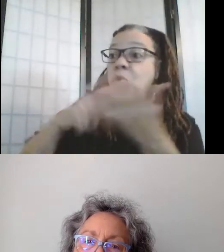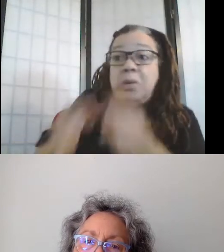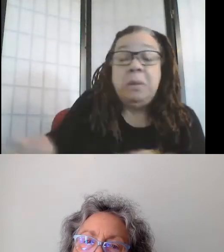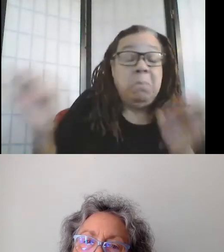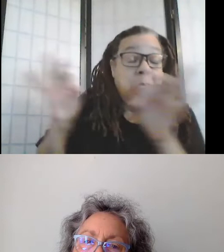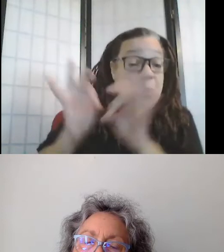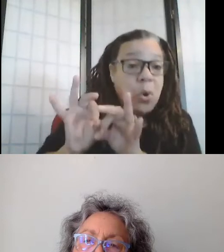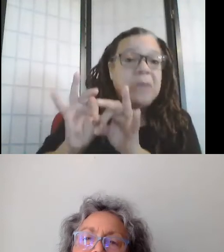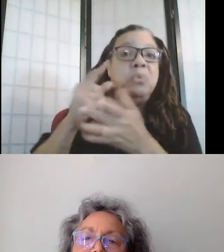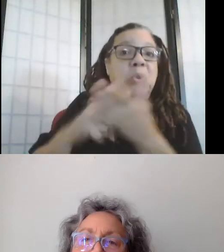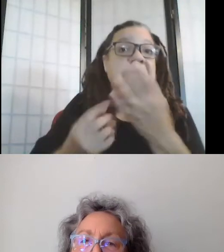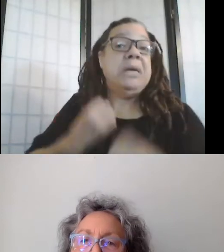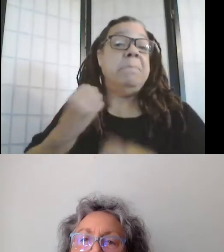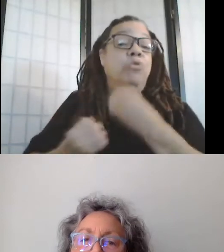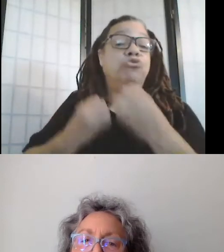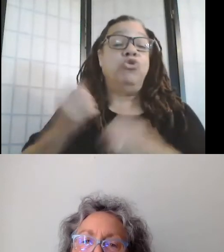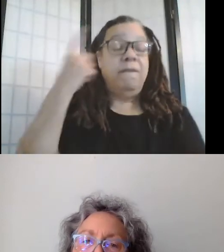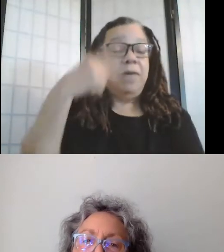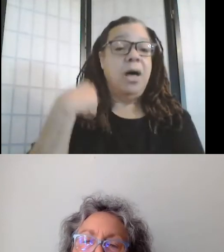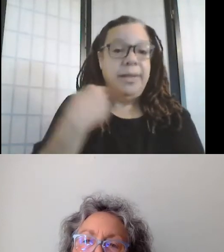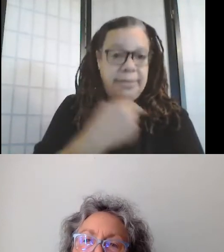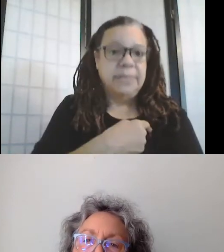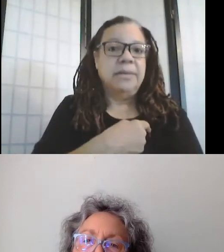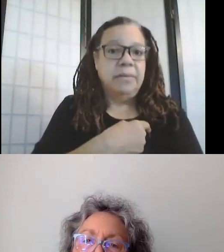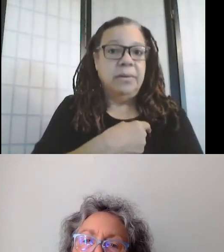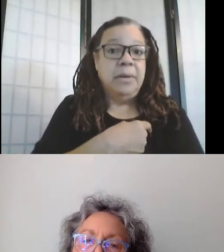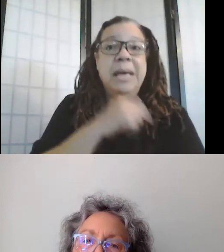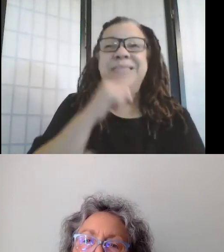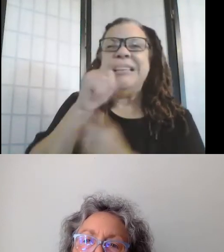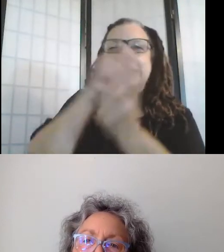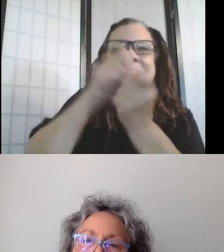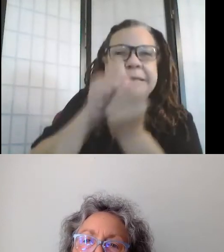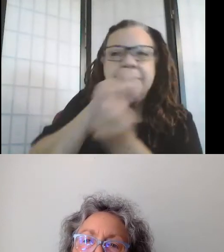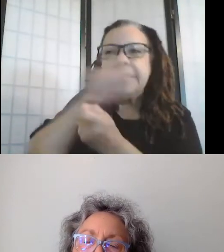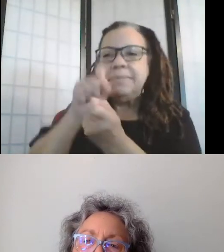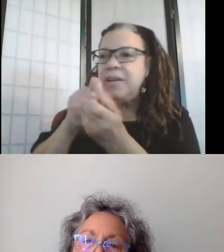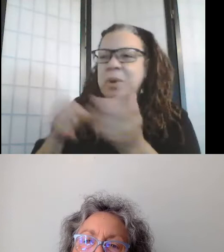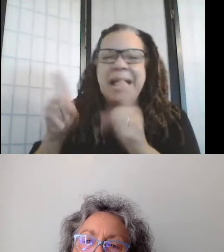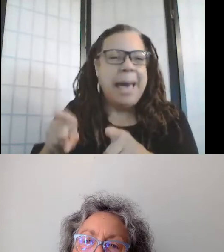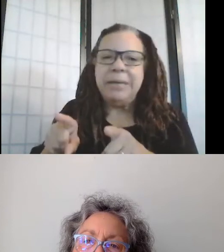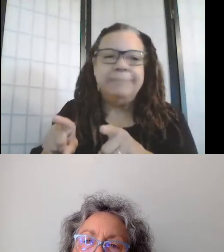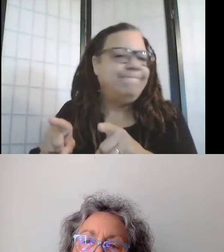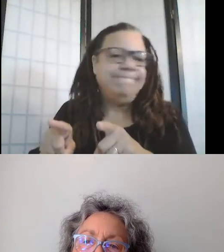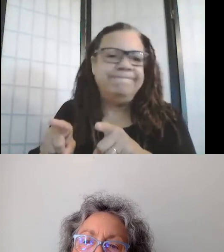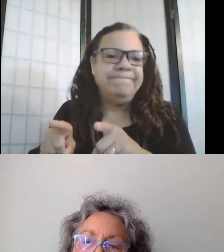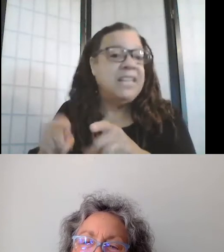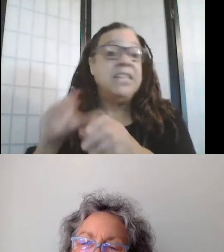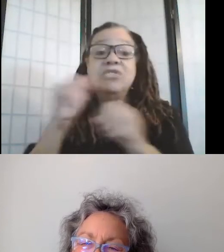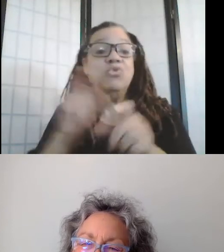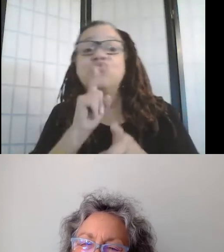had some emotional impact. As far as the specifics of what happened, there's no accuracy in